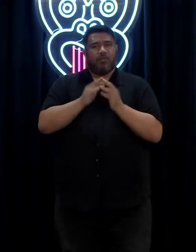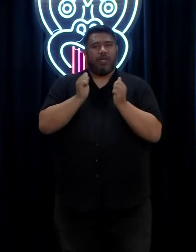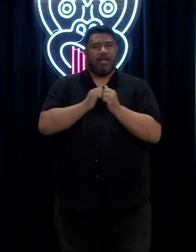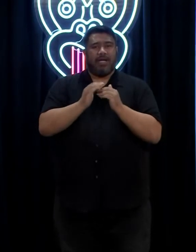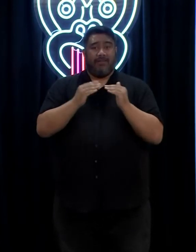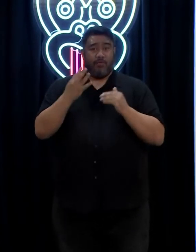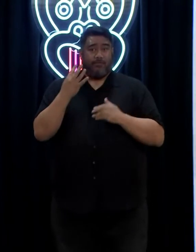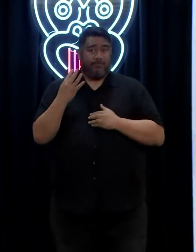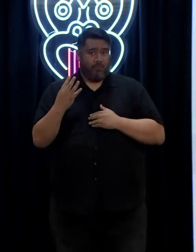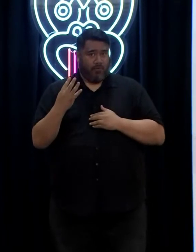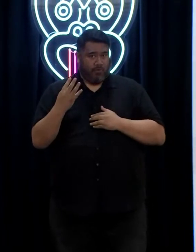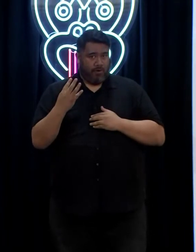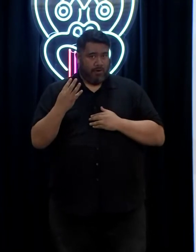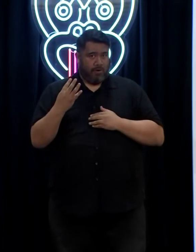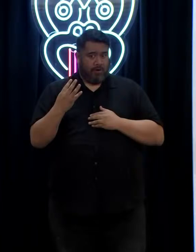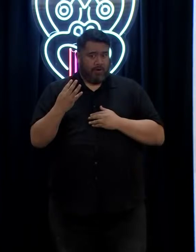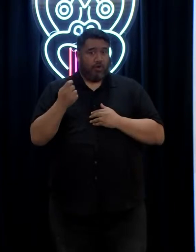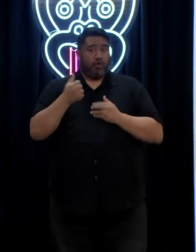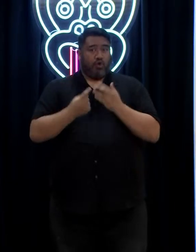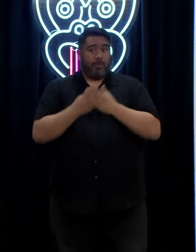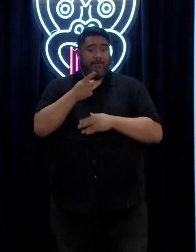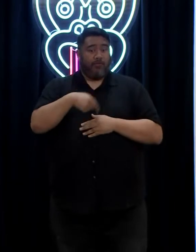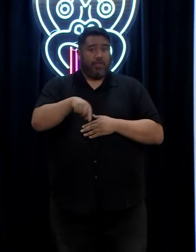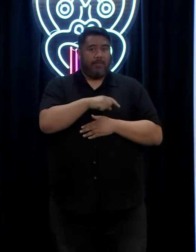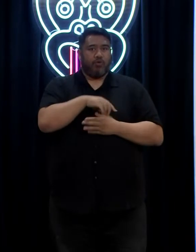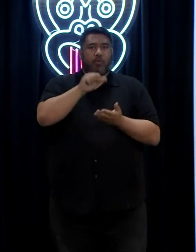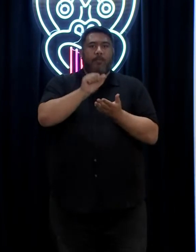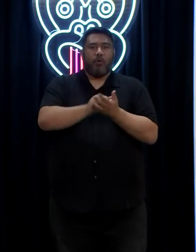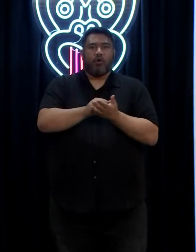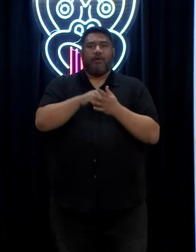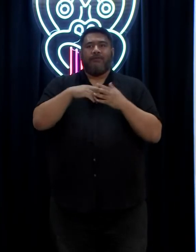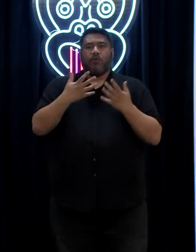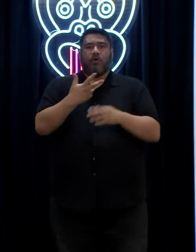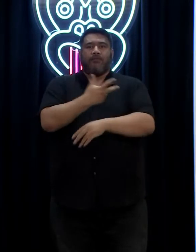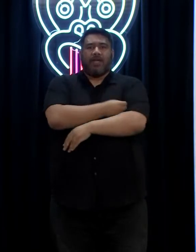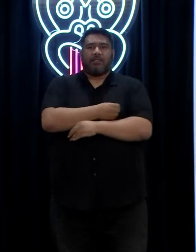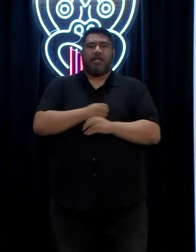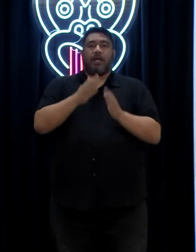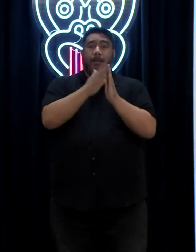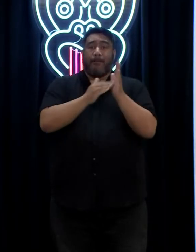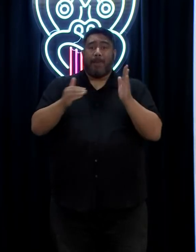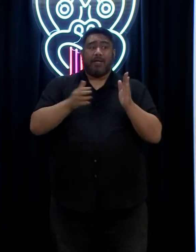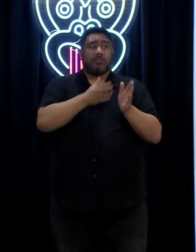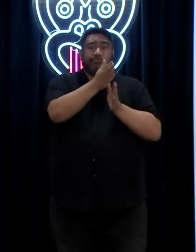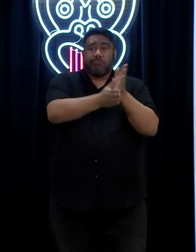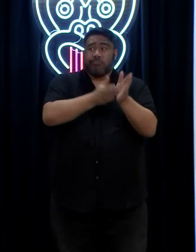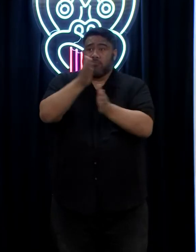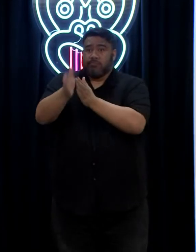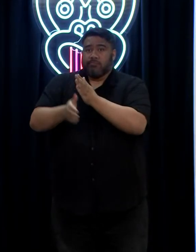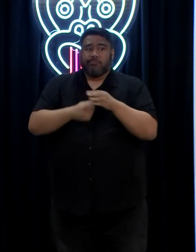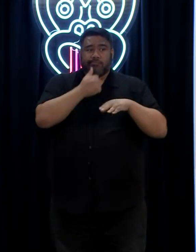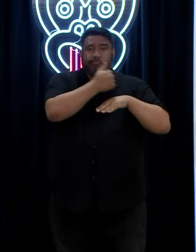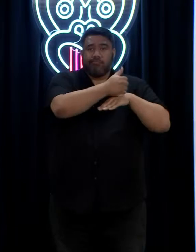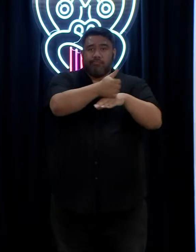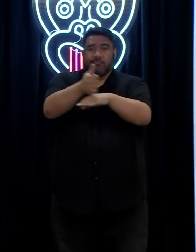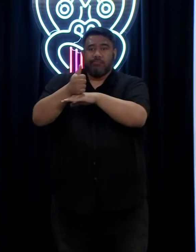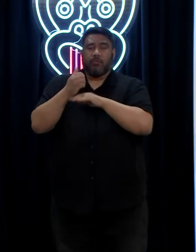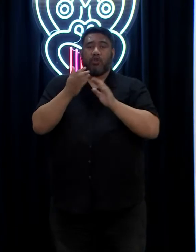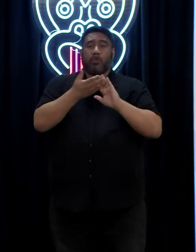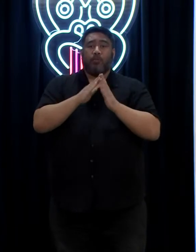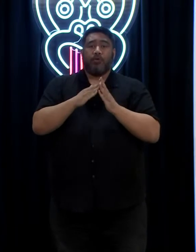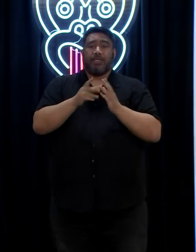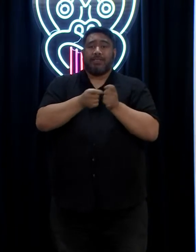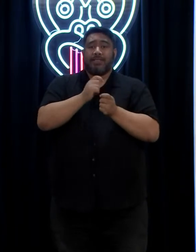one of the many, many spots that are available. We've got the buses going out. We've got community testing centres